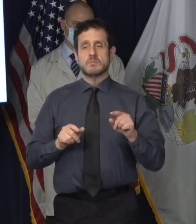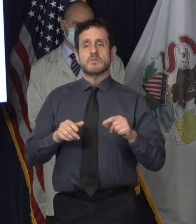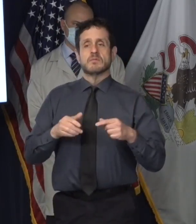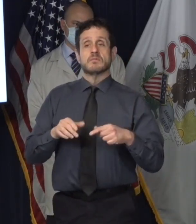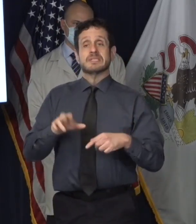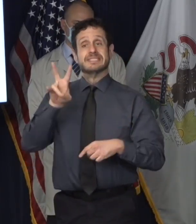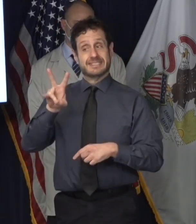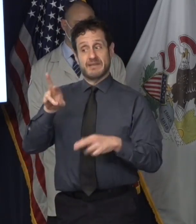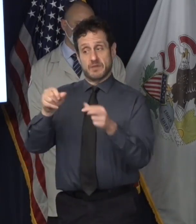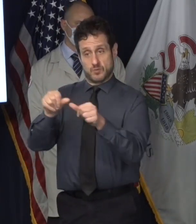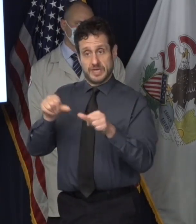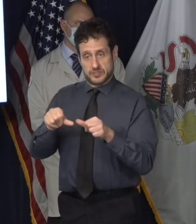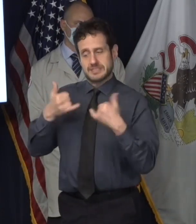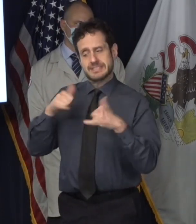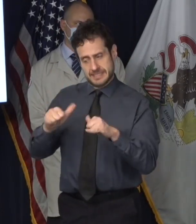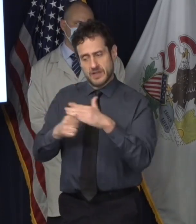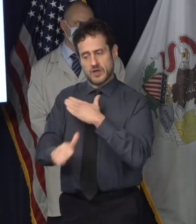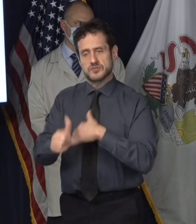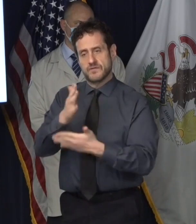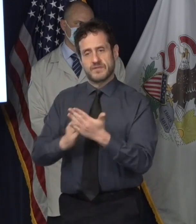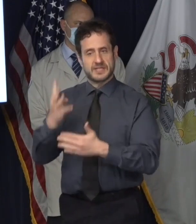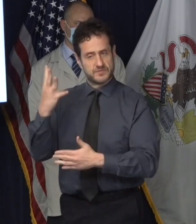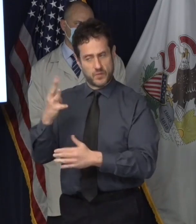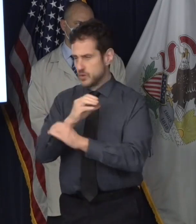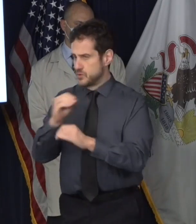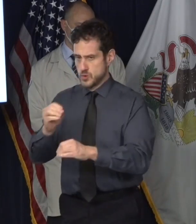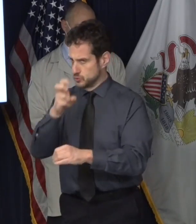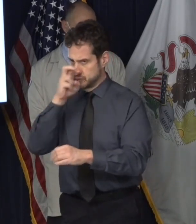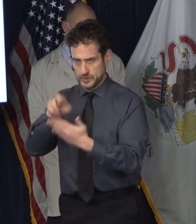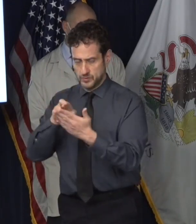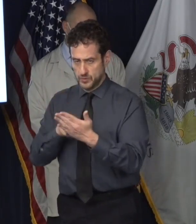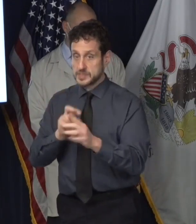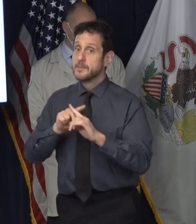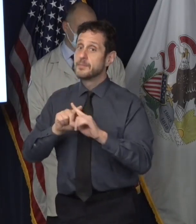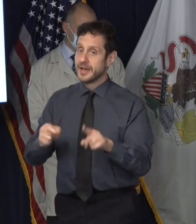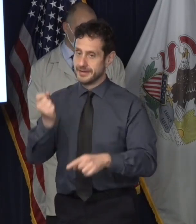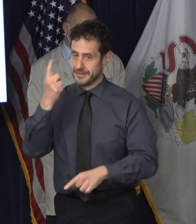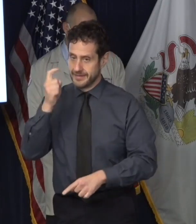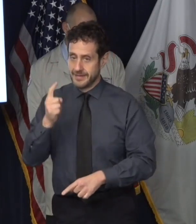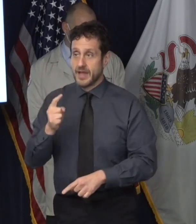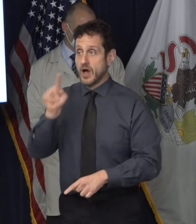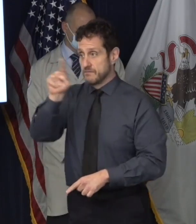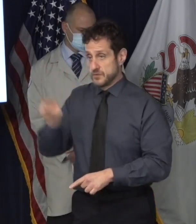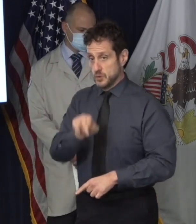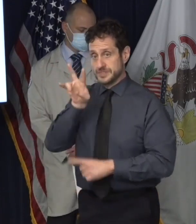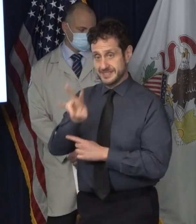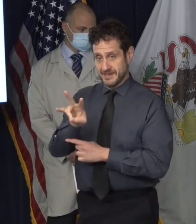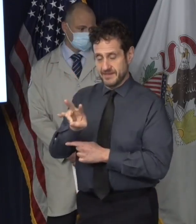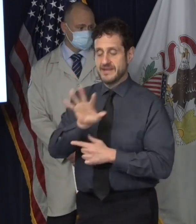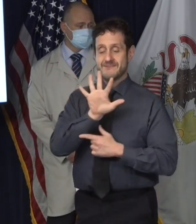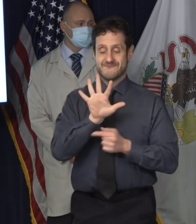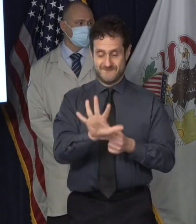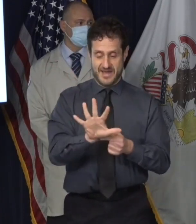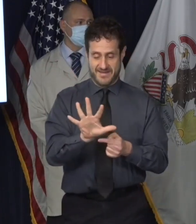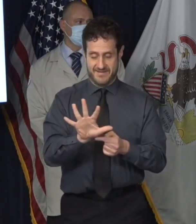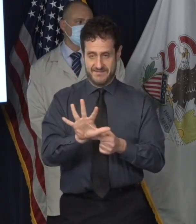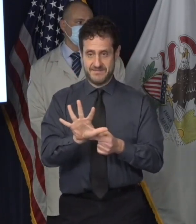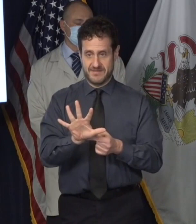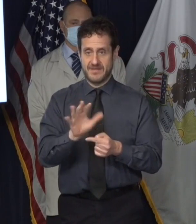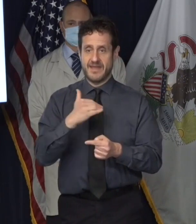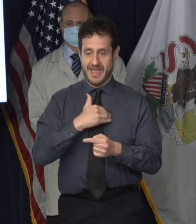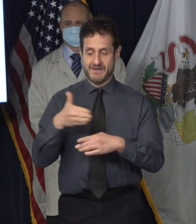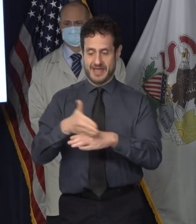plan, that is without additional resurgence mitigations, 5 are now at a rolling positivity average